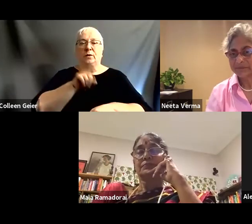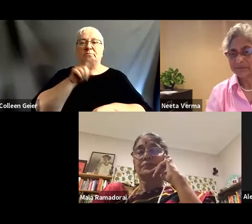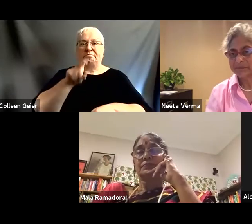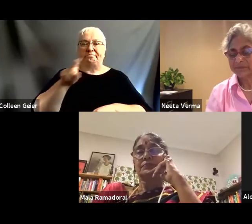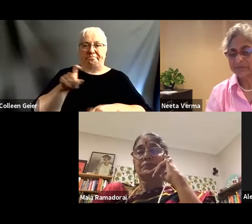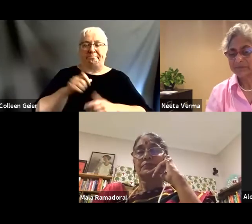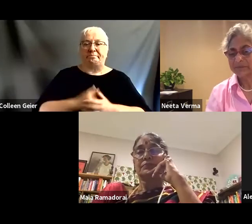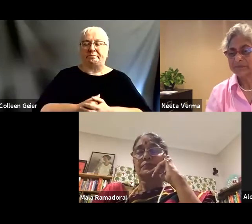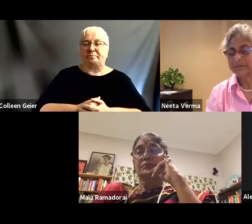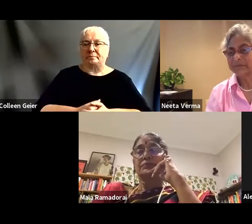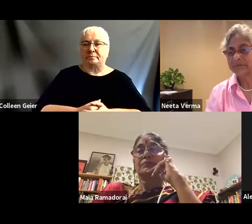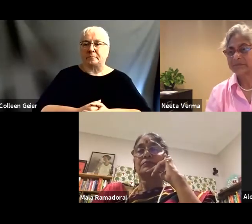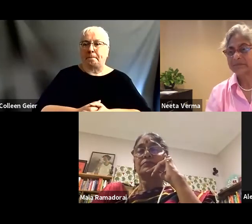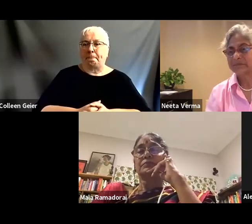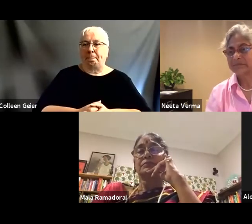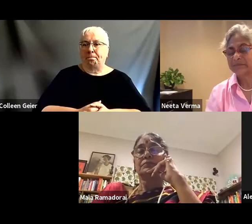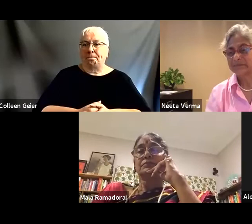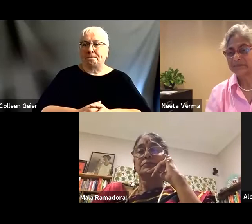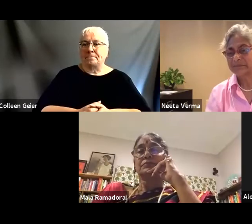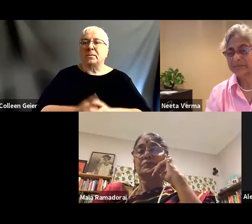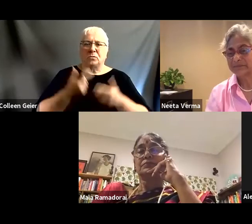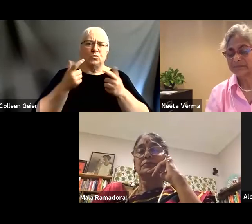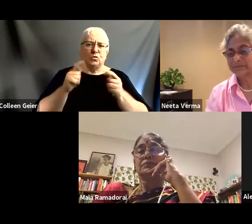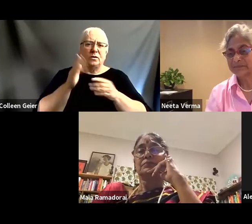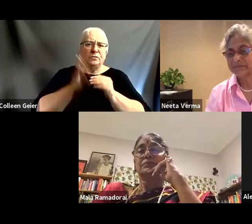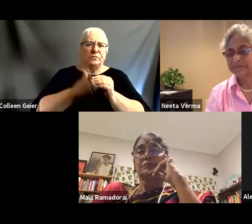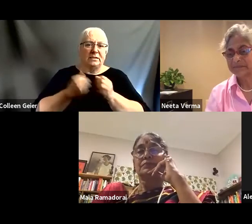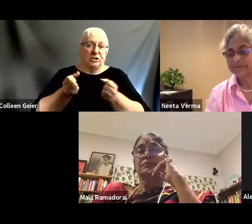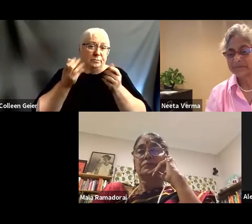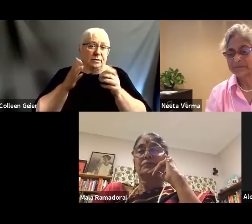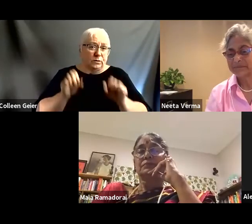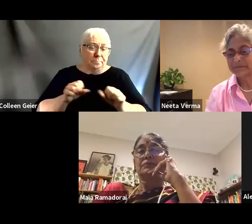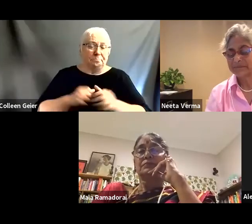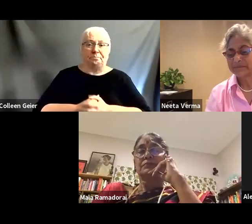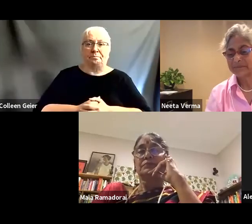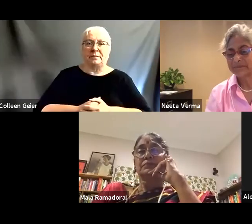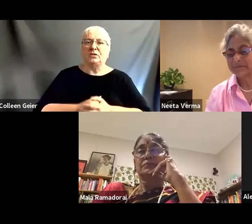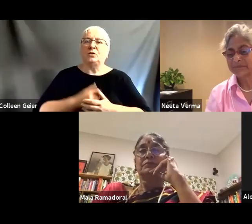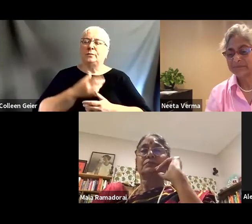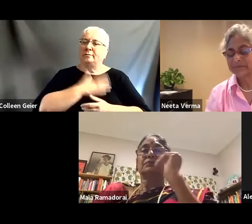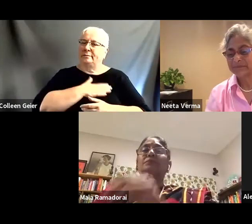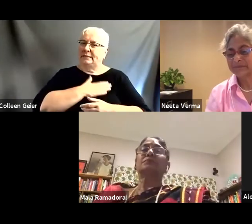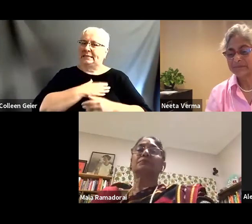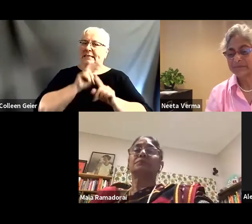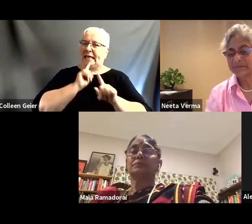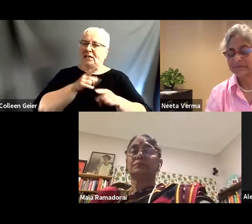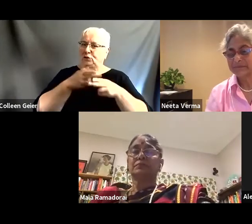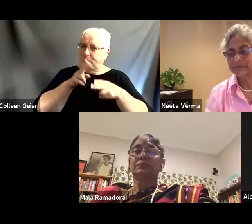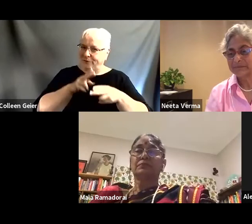individually, and let's try to get through as many of them as we can. So please try and keep your answers brief if you